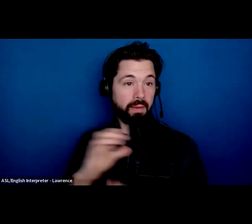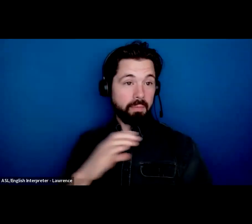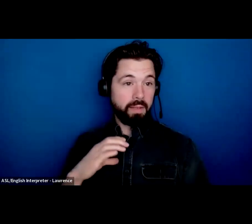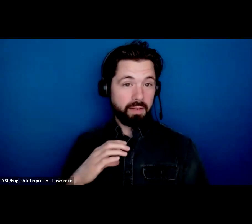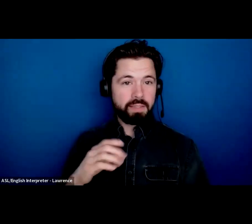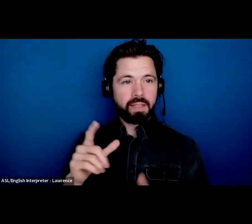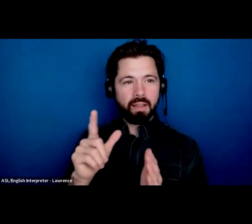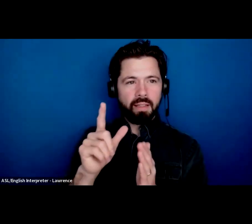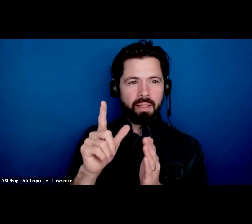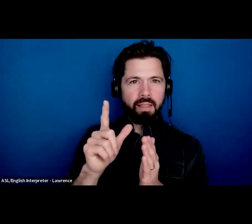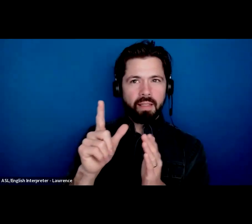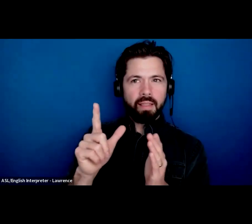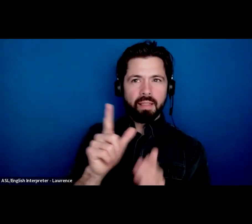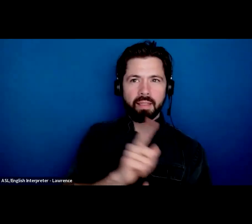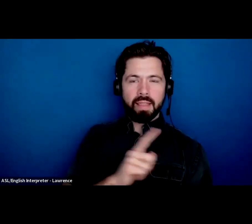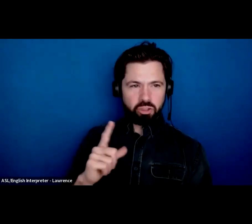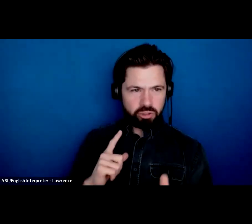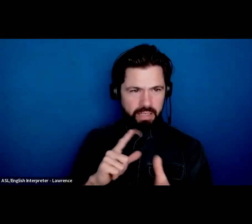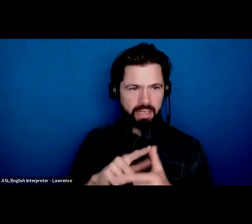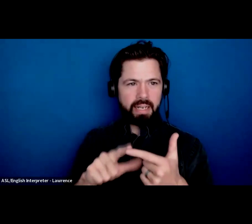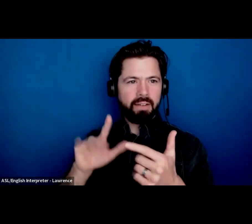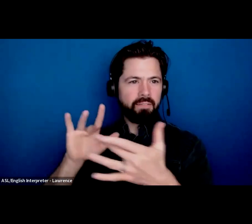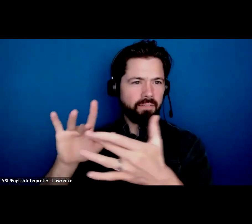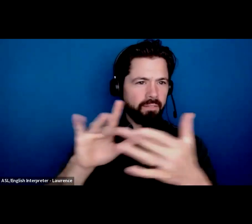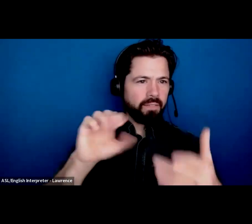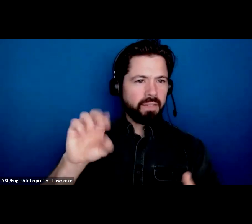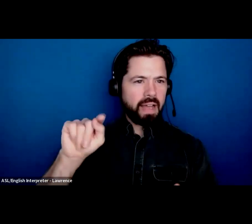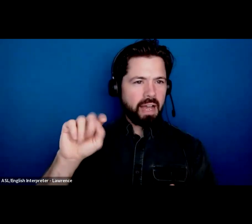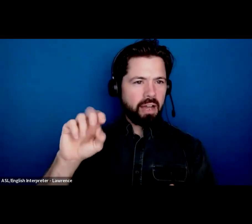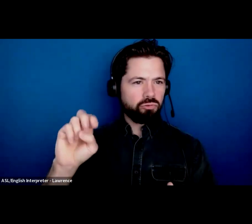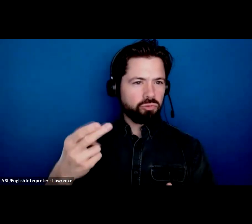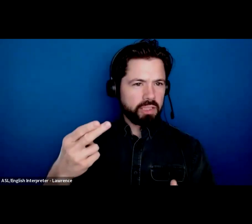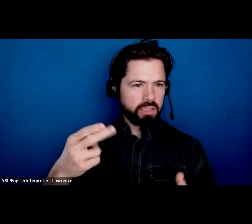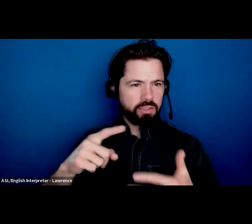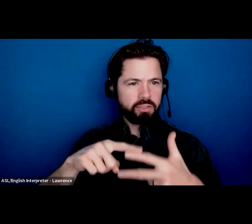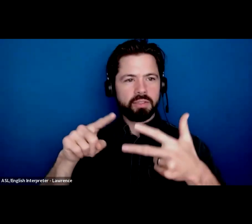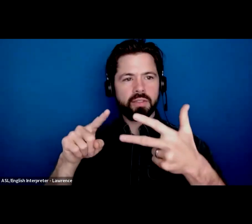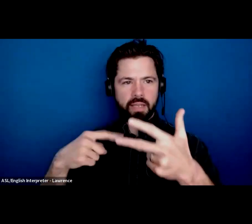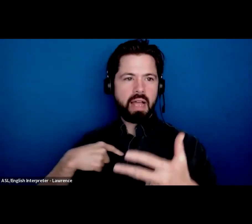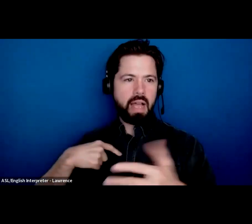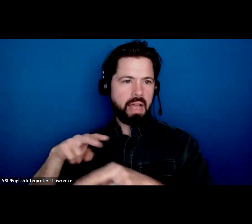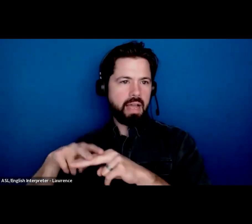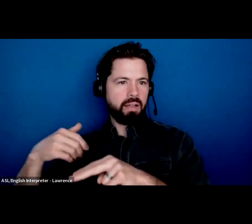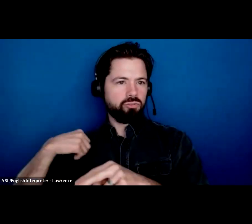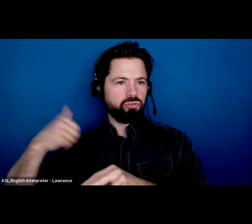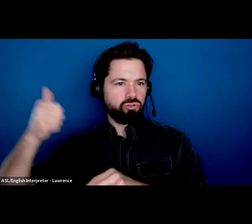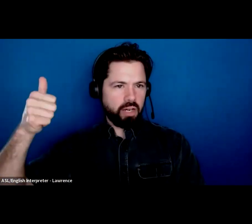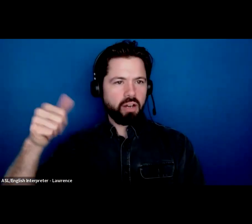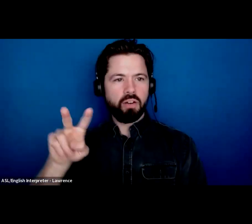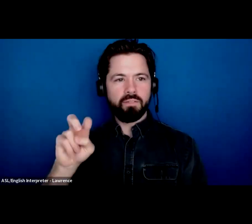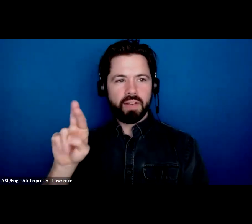the legislative subcommittee, we have an outreach subcommittee, and then we have a committee that I chair, which is the vendor relations